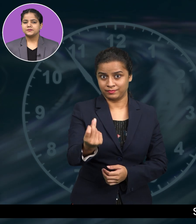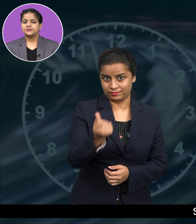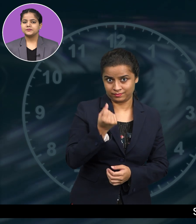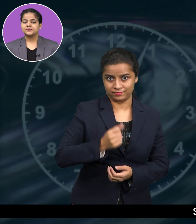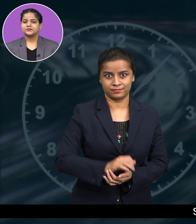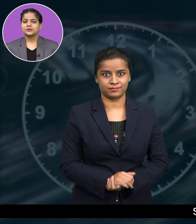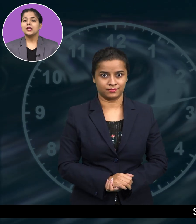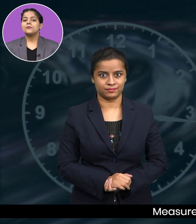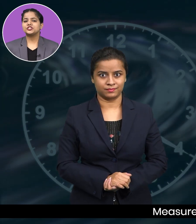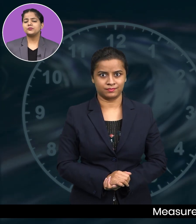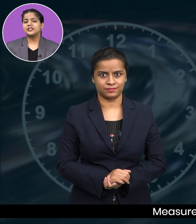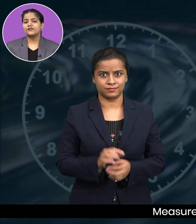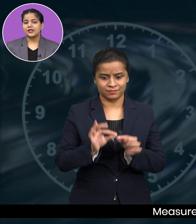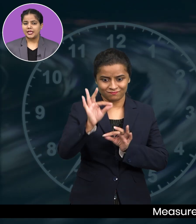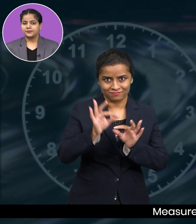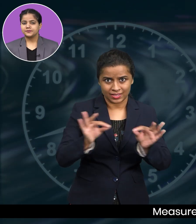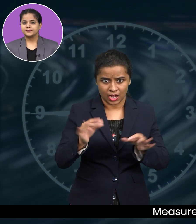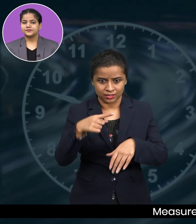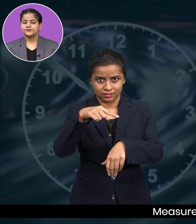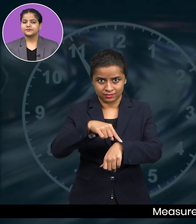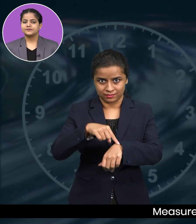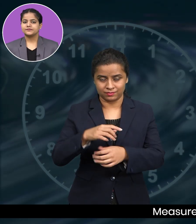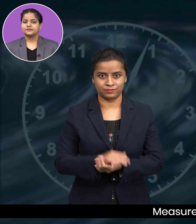speed, measurement of time,